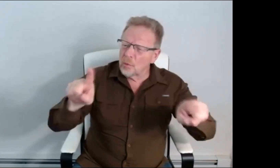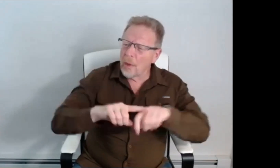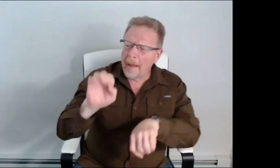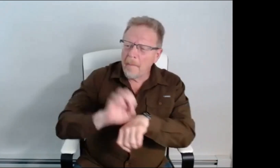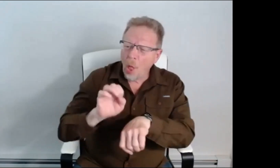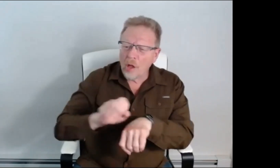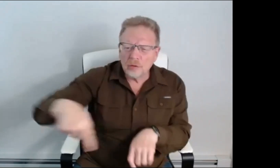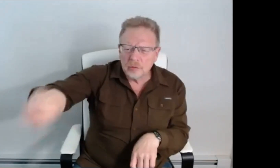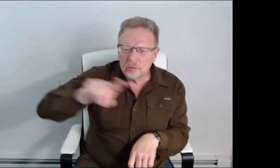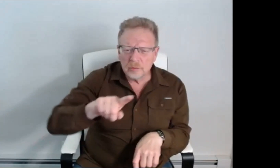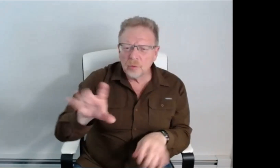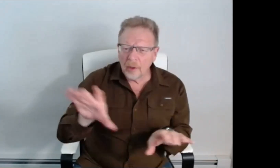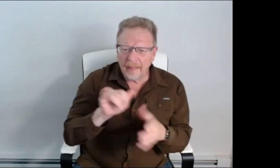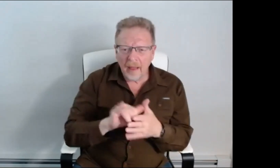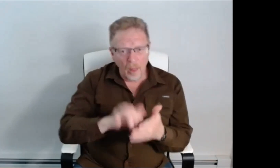No, that was me. Okay.